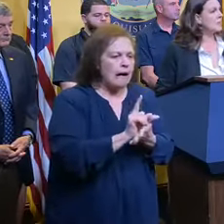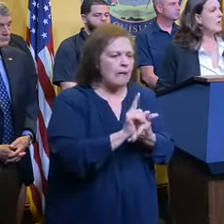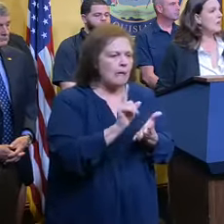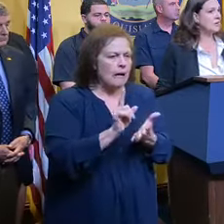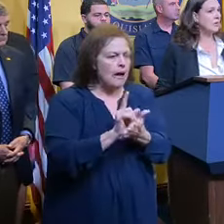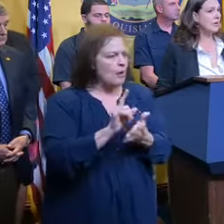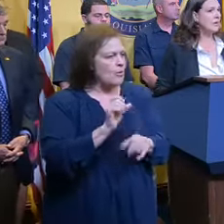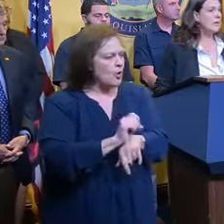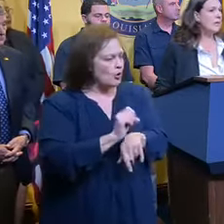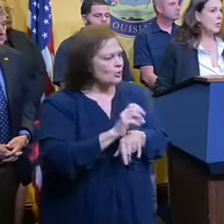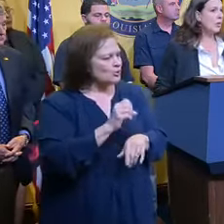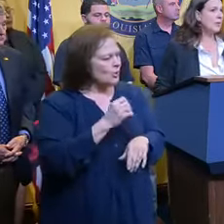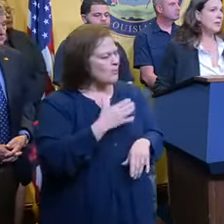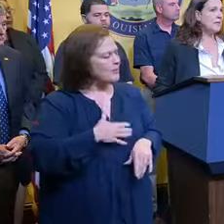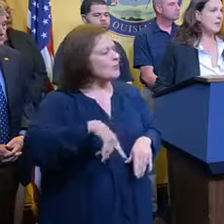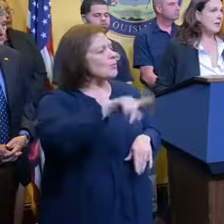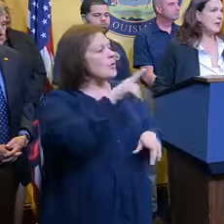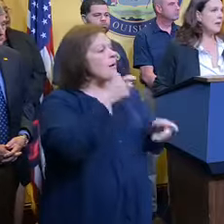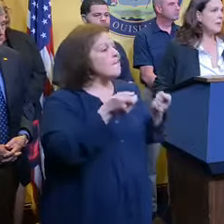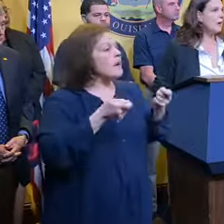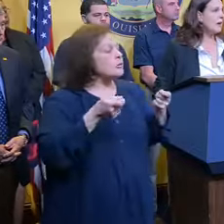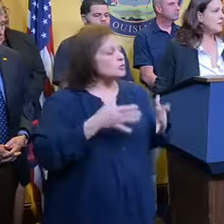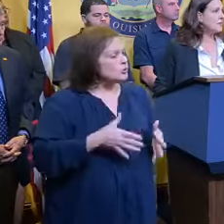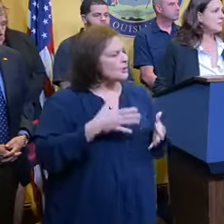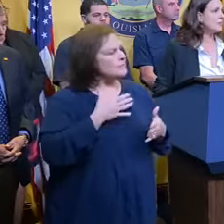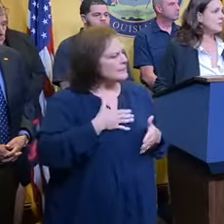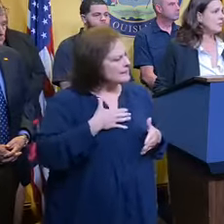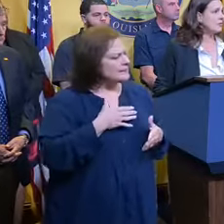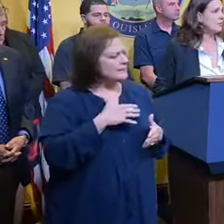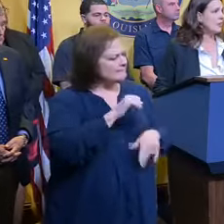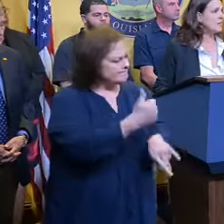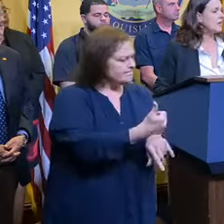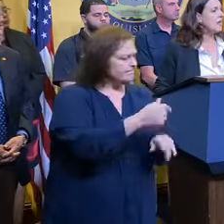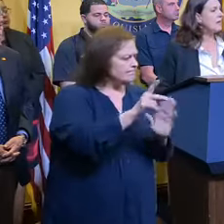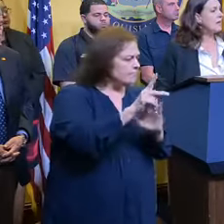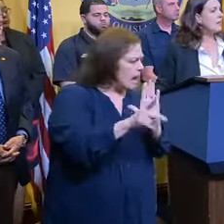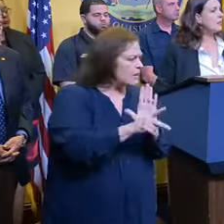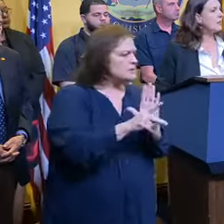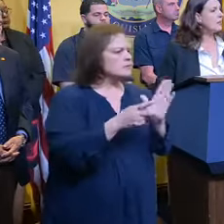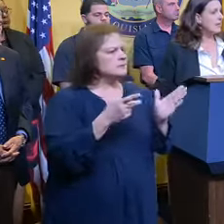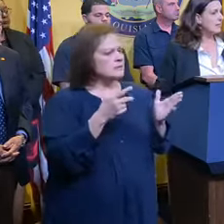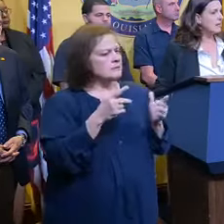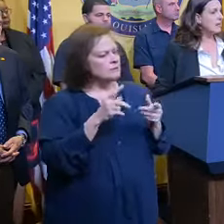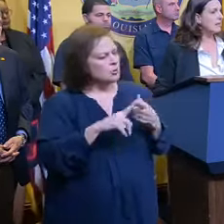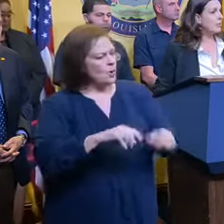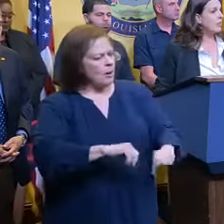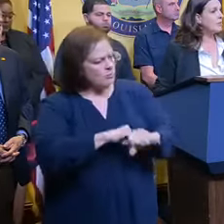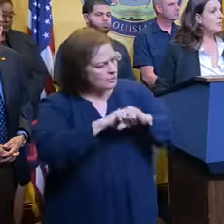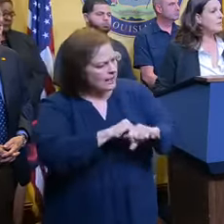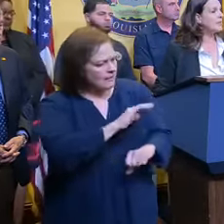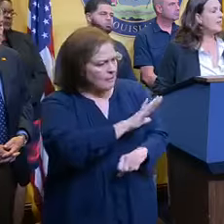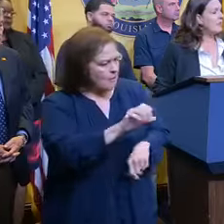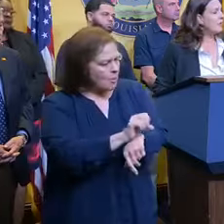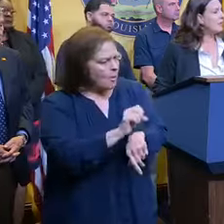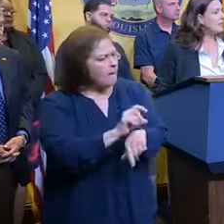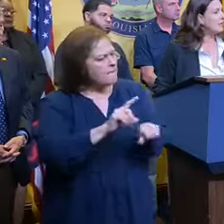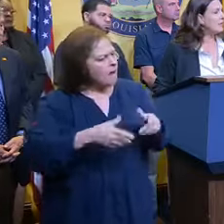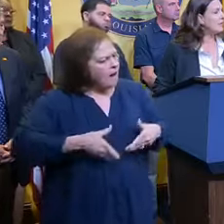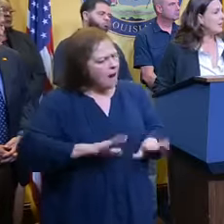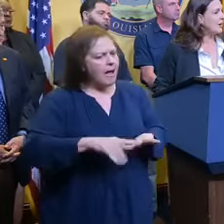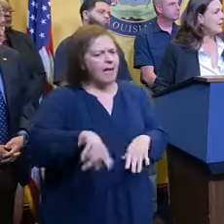be responsible in their workplace setting and create policies and procedures in place that not only protect their employees, but allow